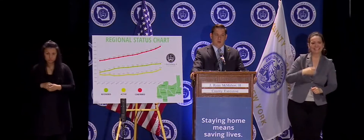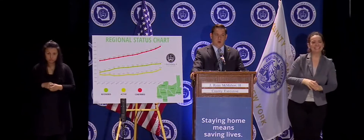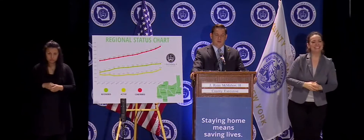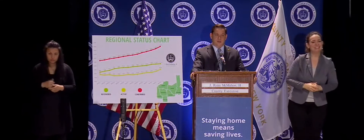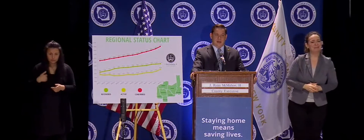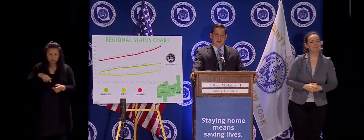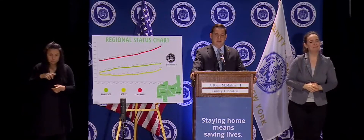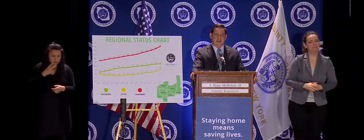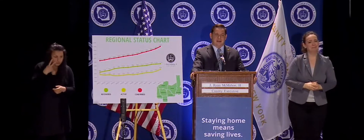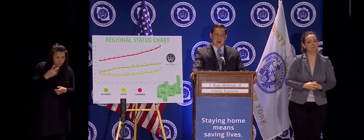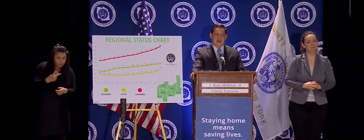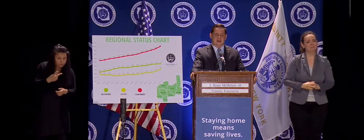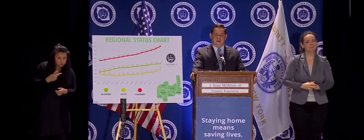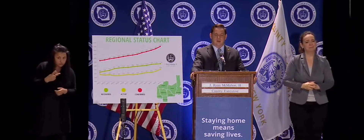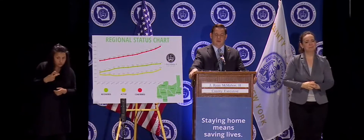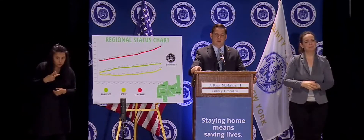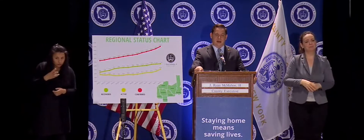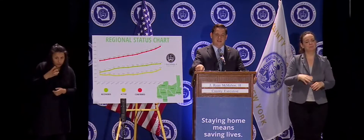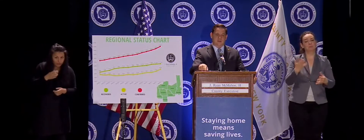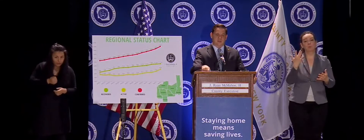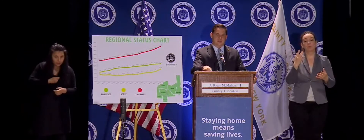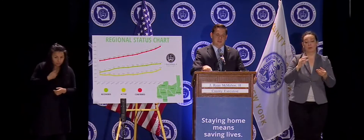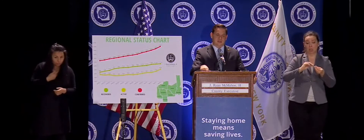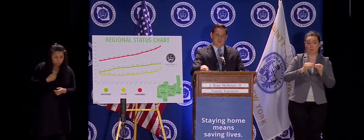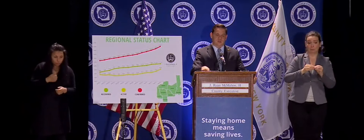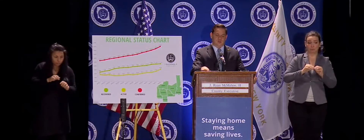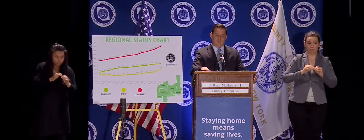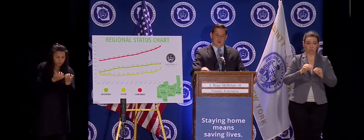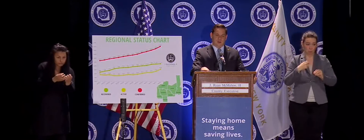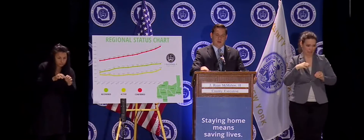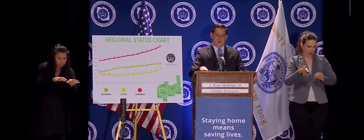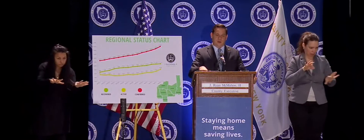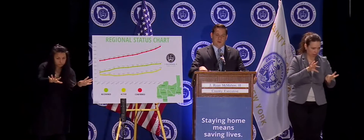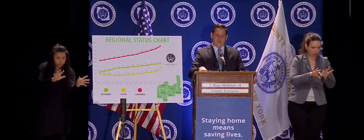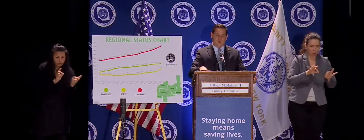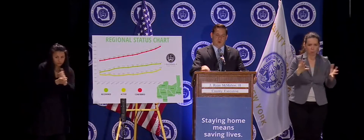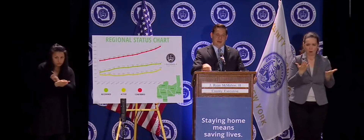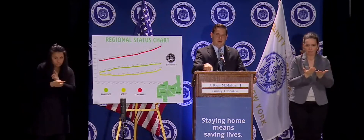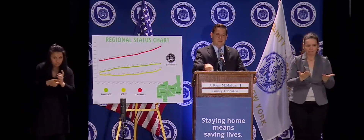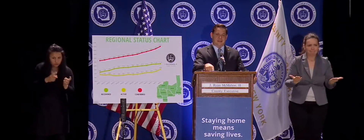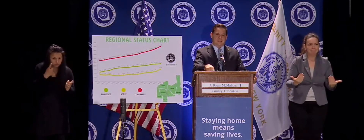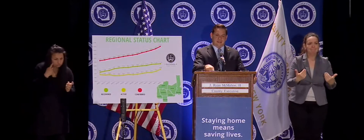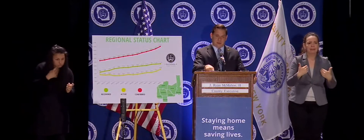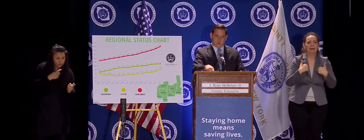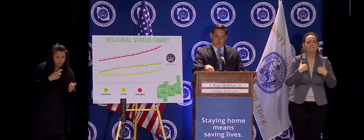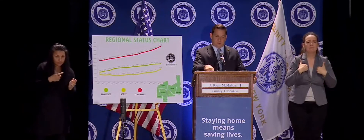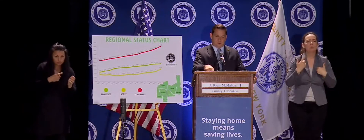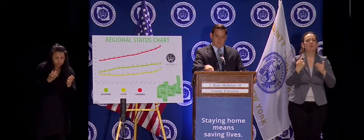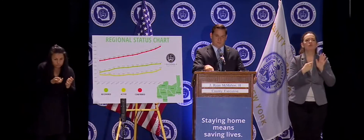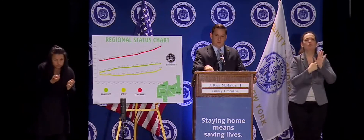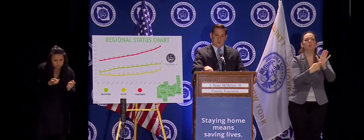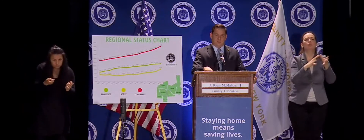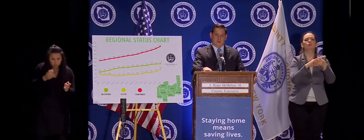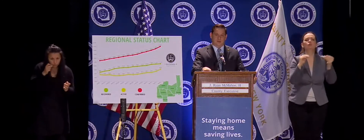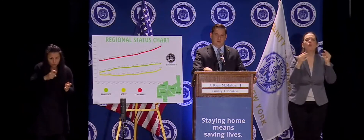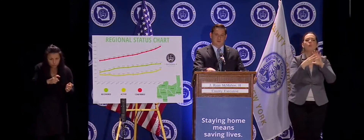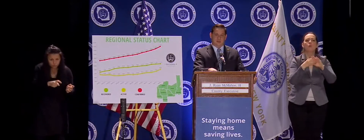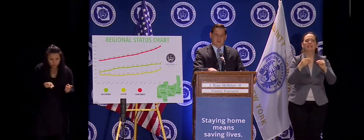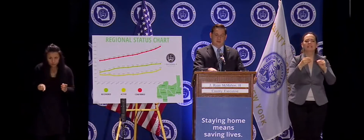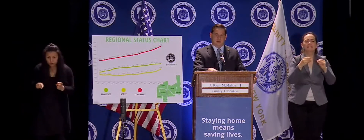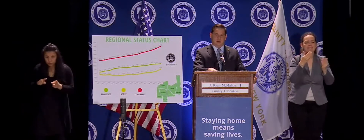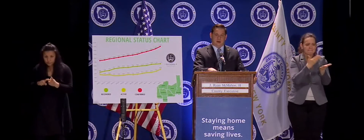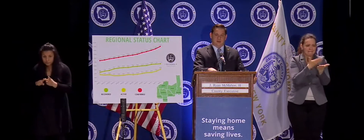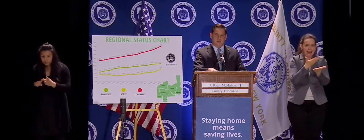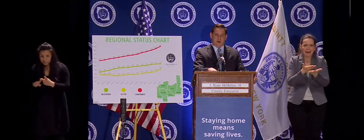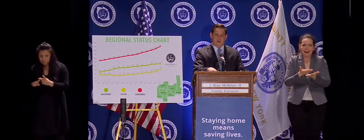We're going to go into anything we can possibly see that tells a story, whether it's going out and testing neighborhoods, because we've